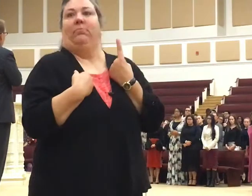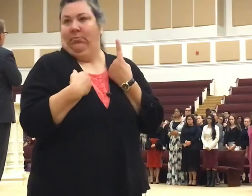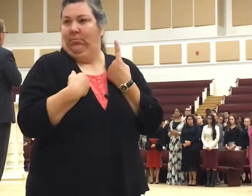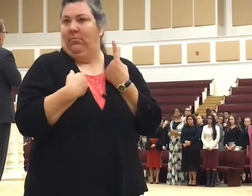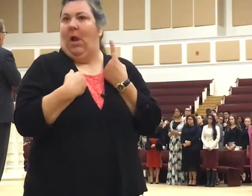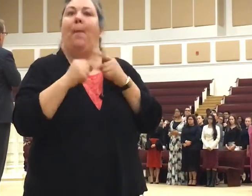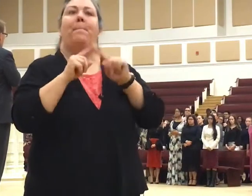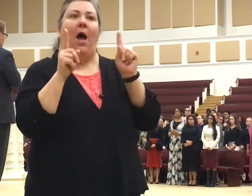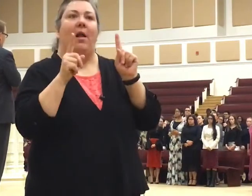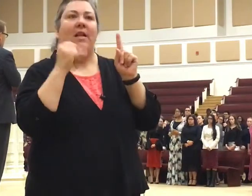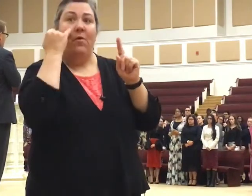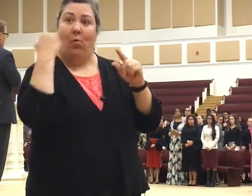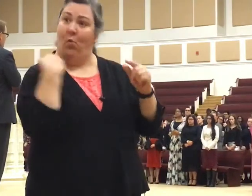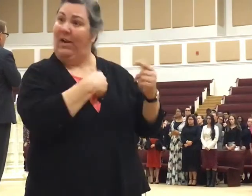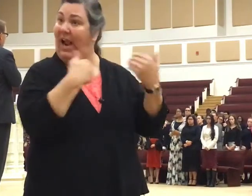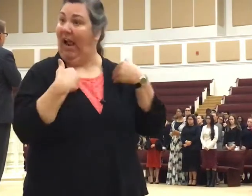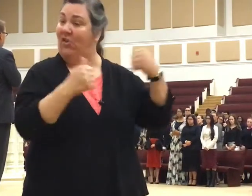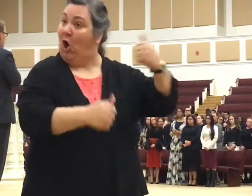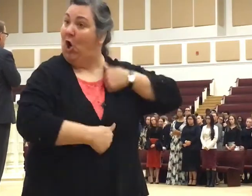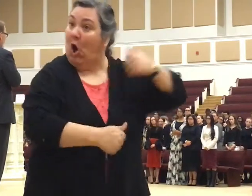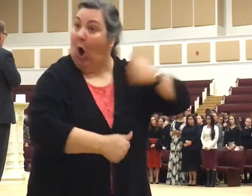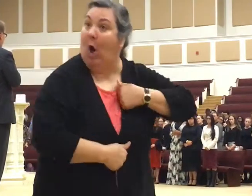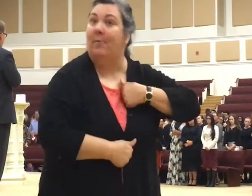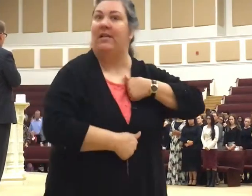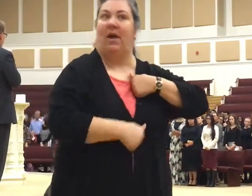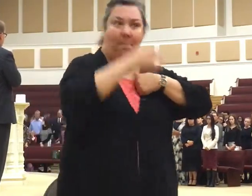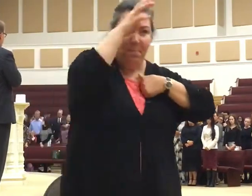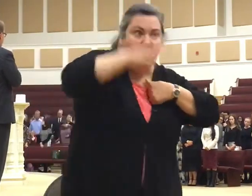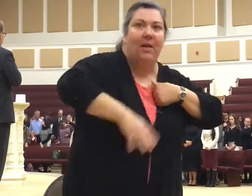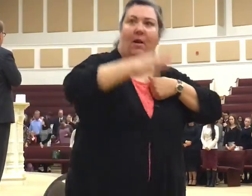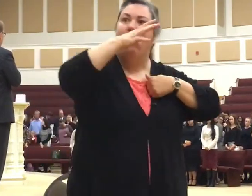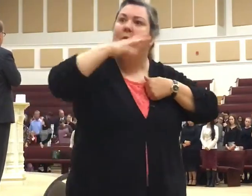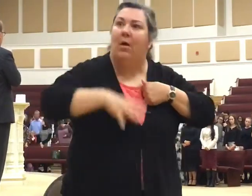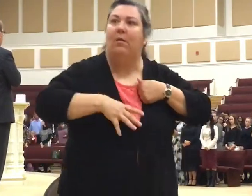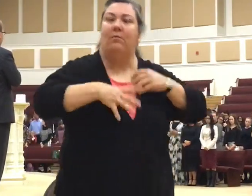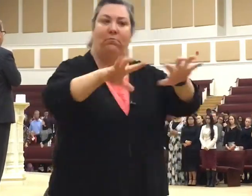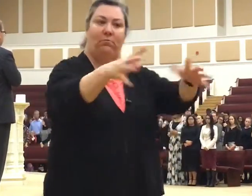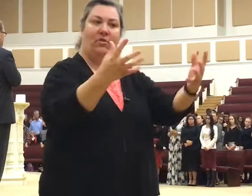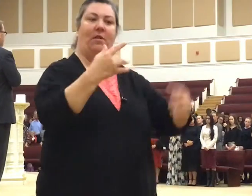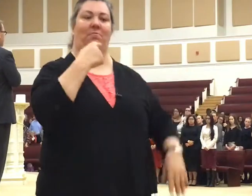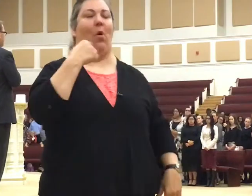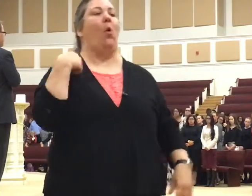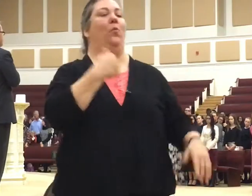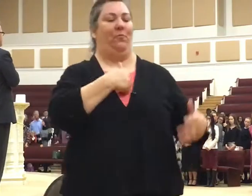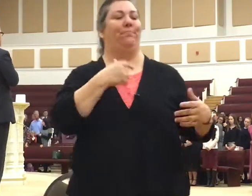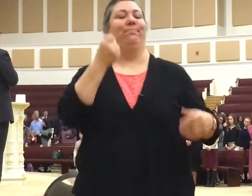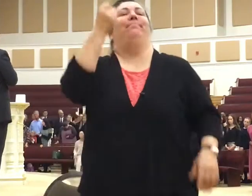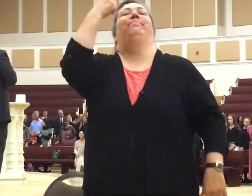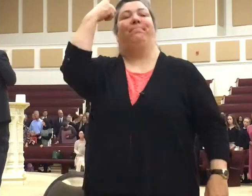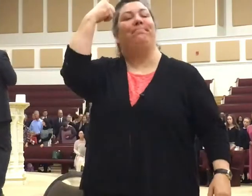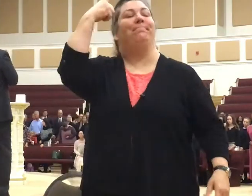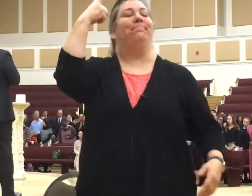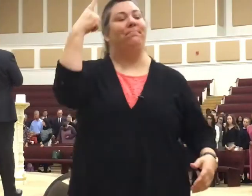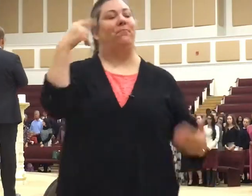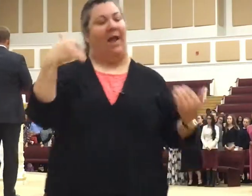But what if we had an army of men and women that said, we got this?